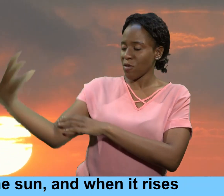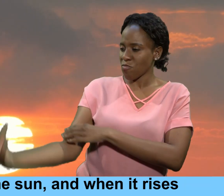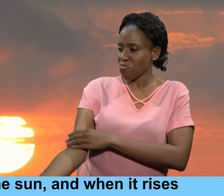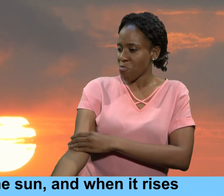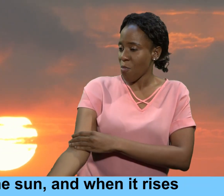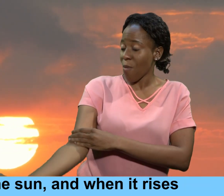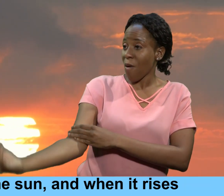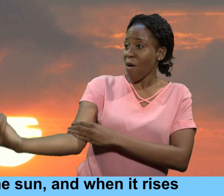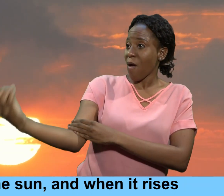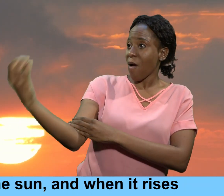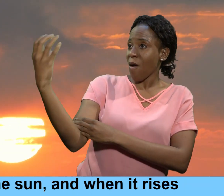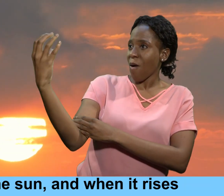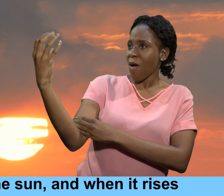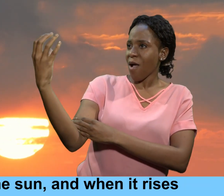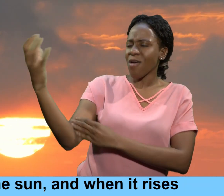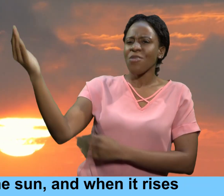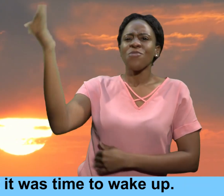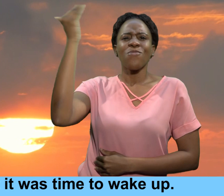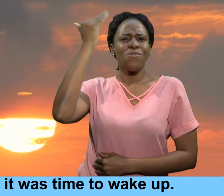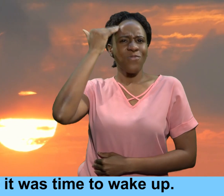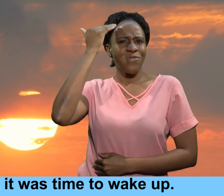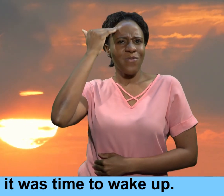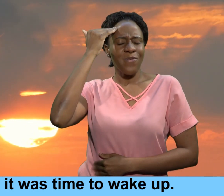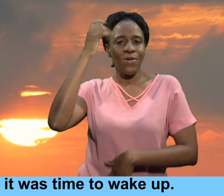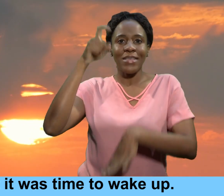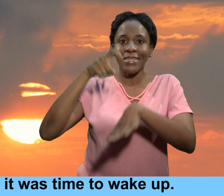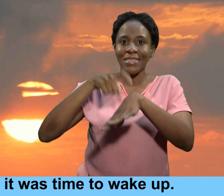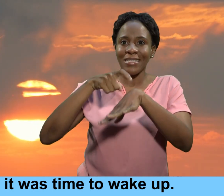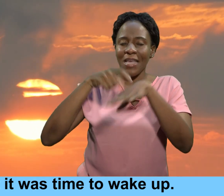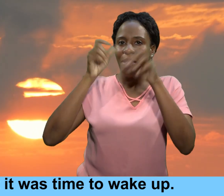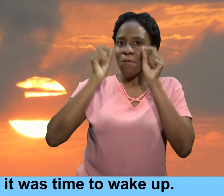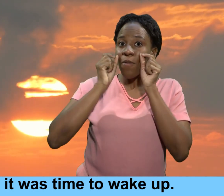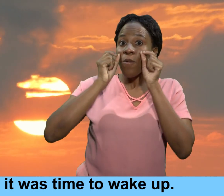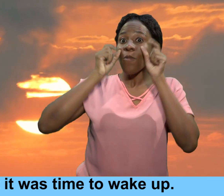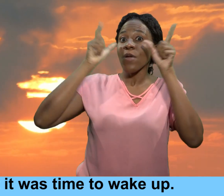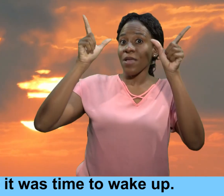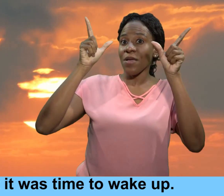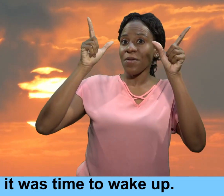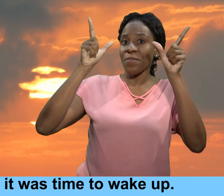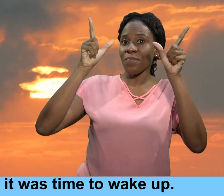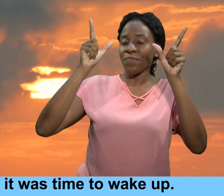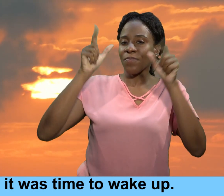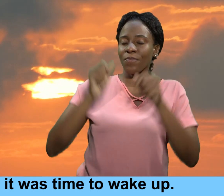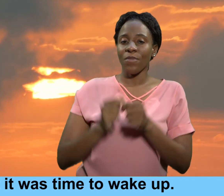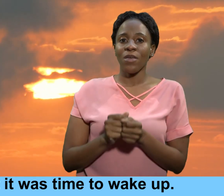sun, and when it rises, they knew that it was time to wake up.